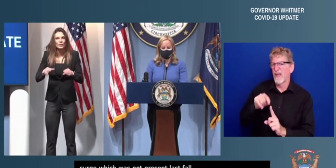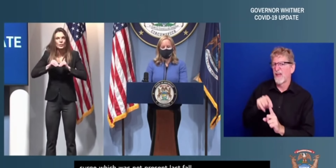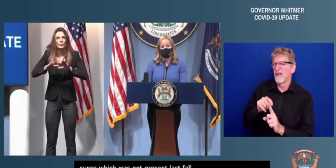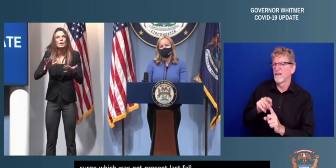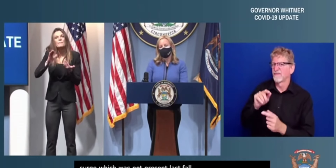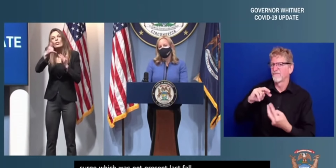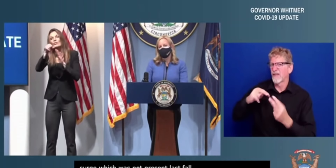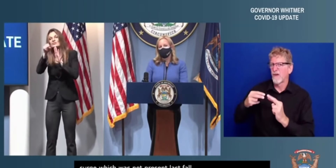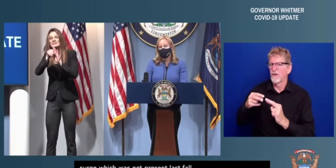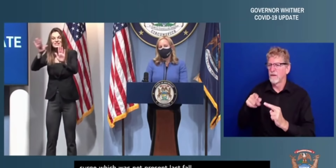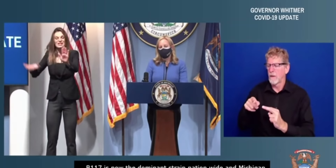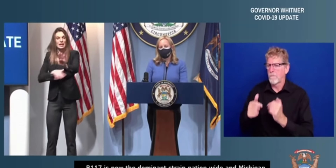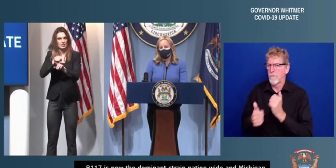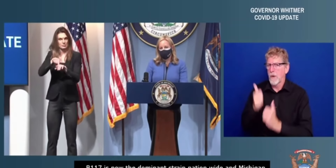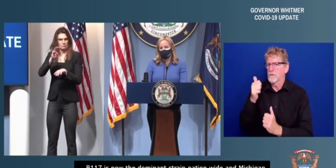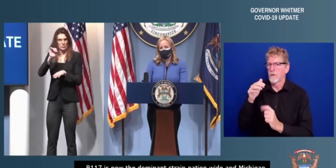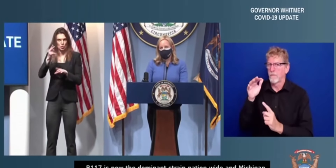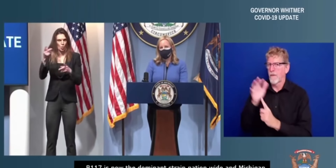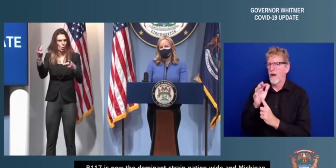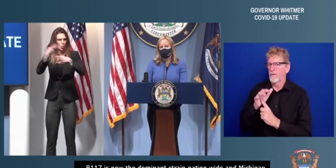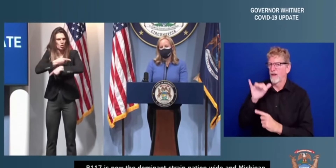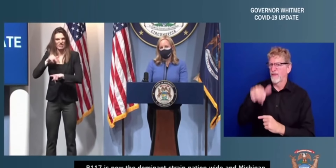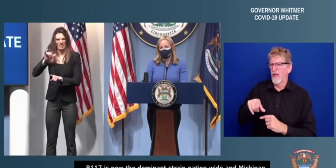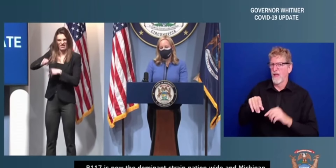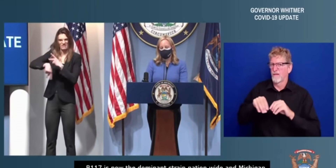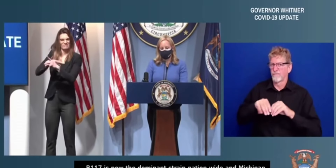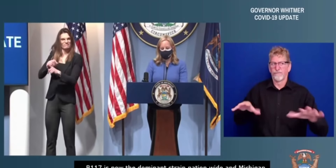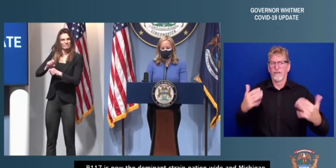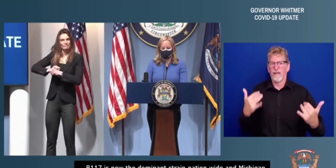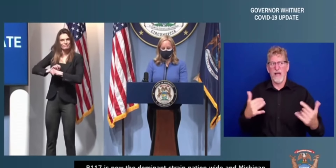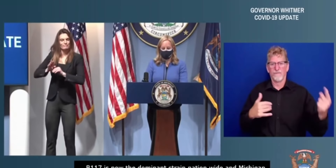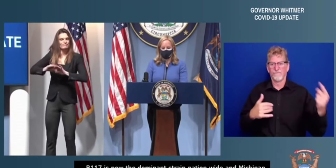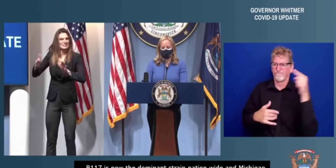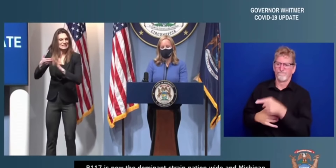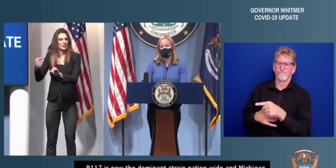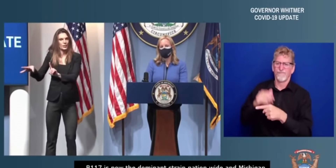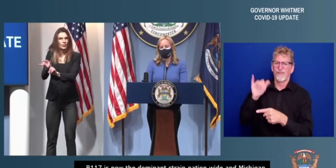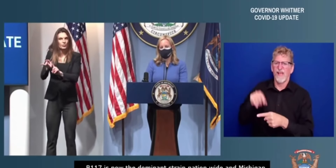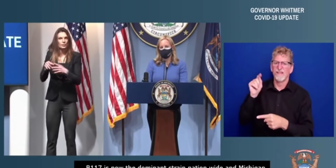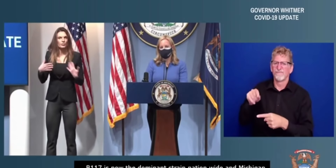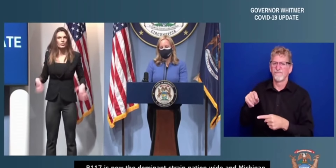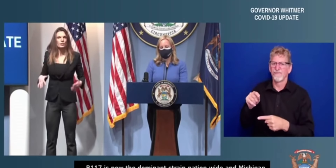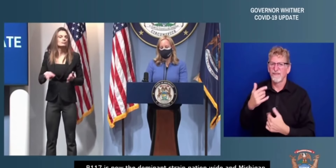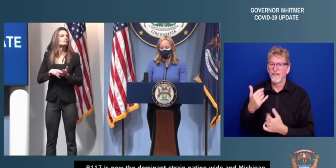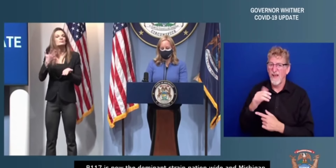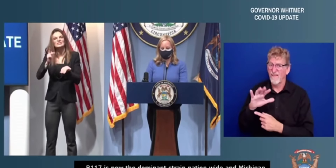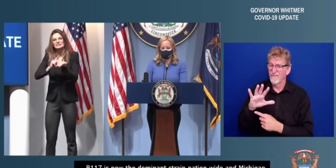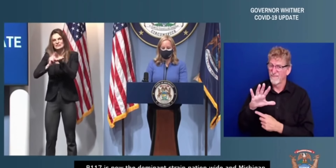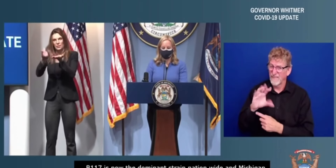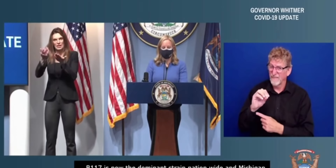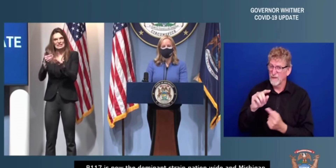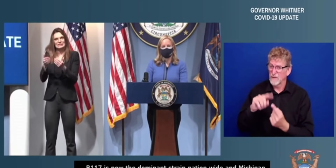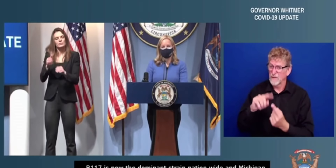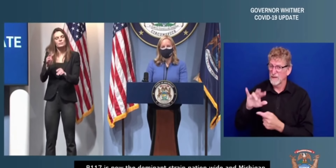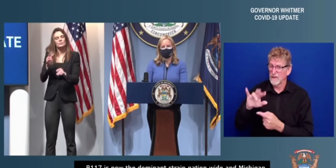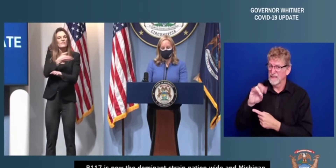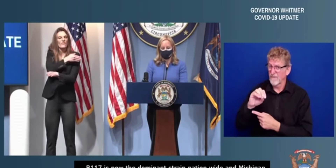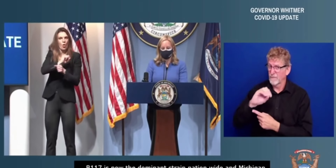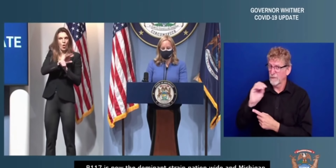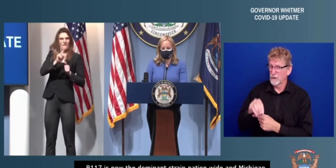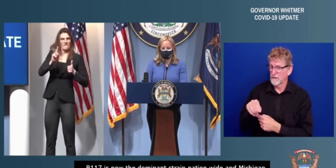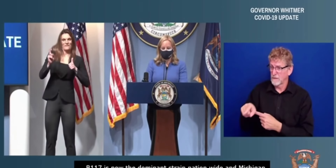cases. It is at least 50 to 75% more contagious than previous